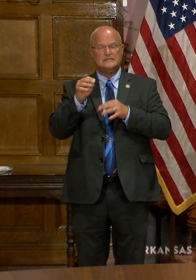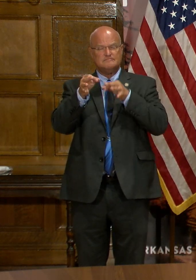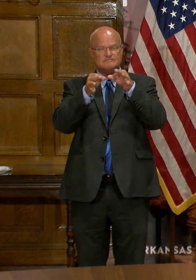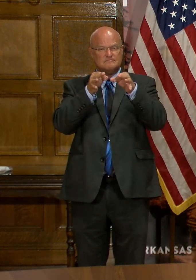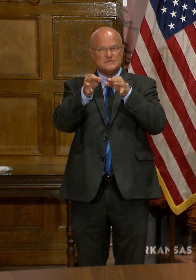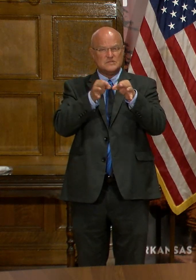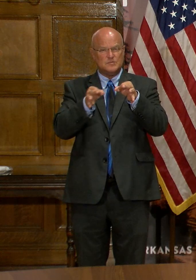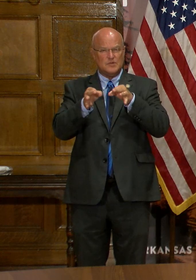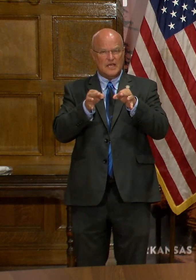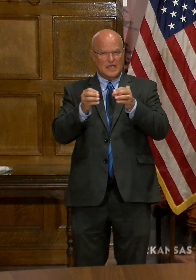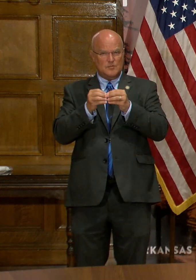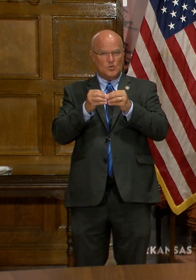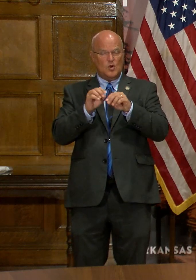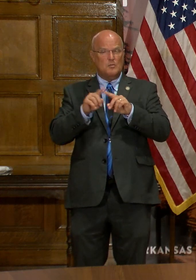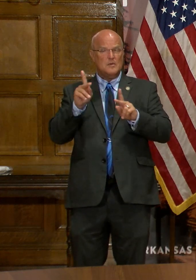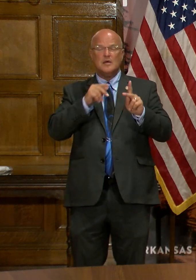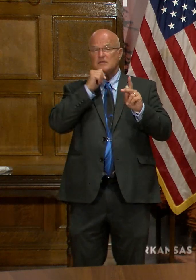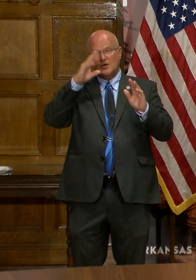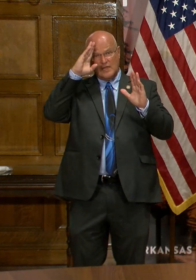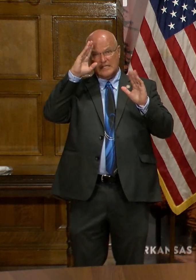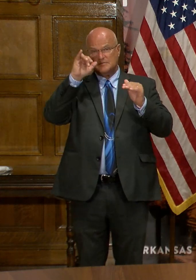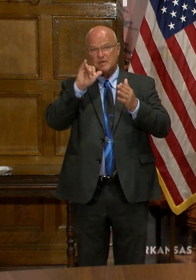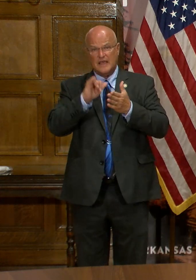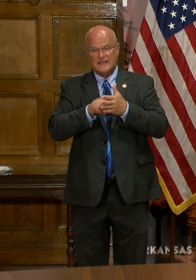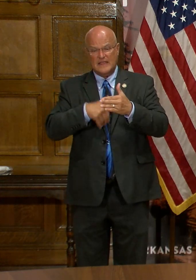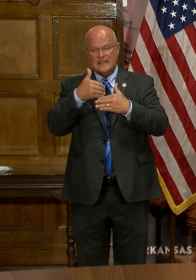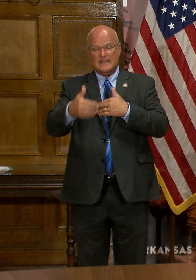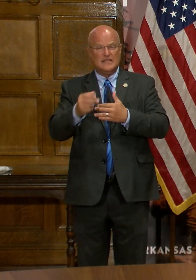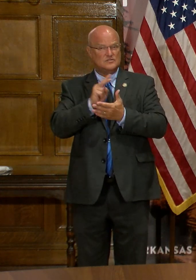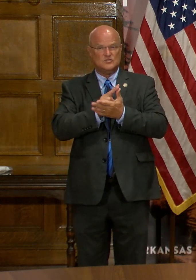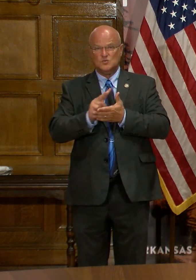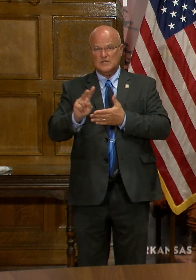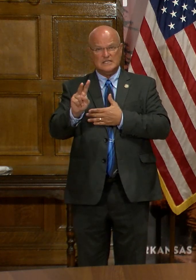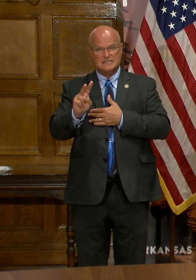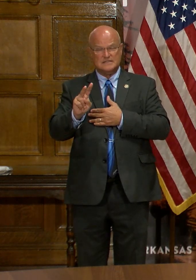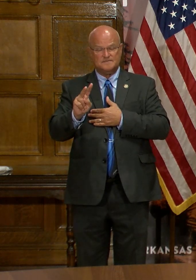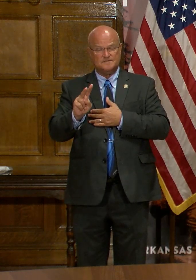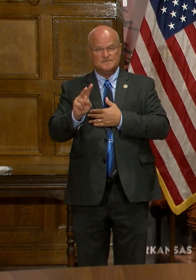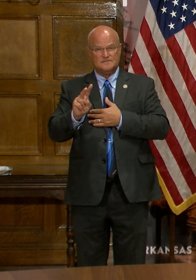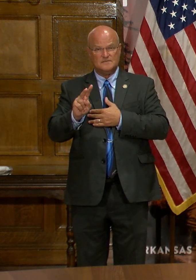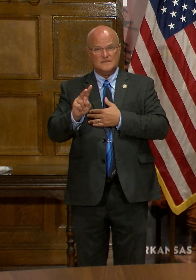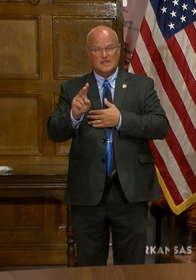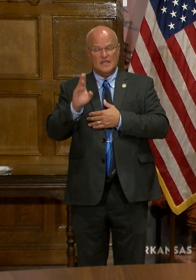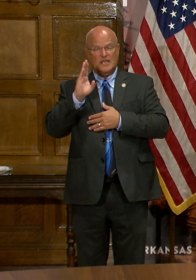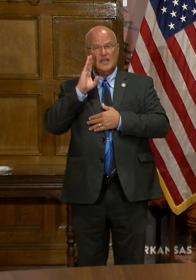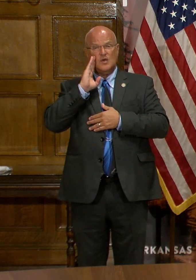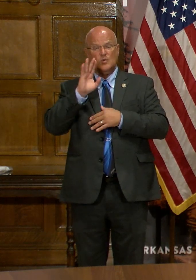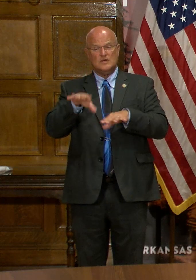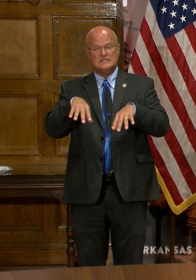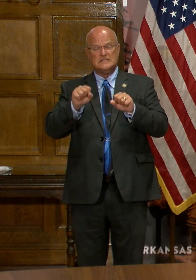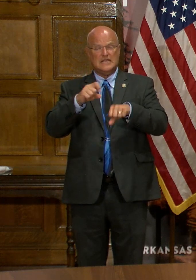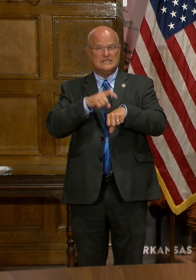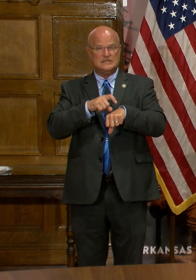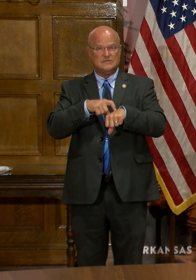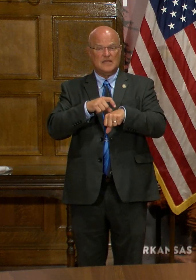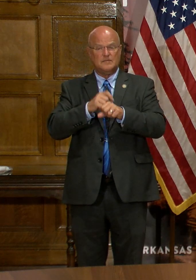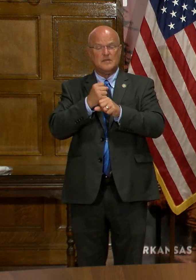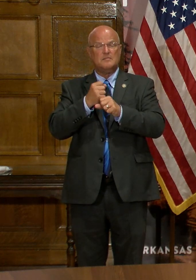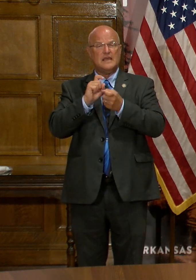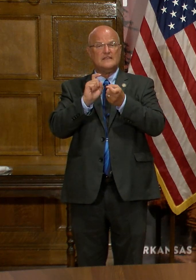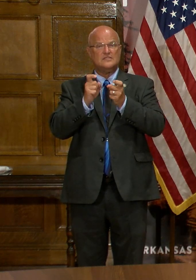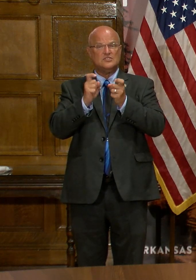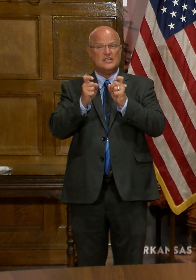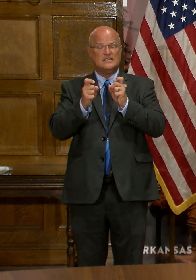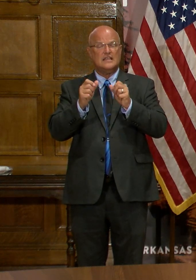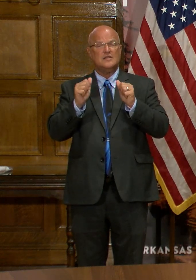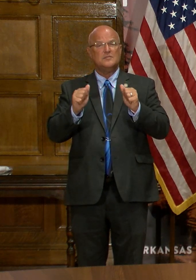detail, but people should not expect that within the next 2 weeks. It's going to take a while to make those changes